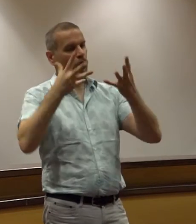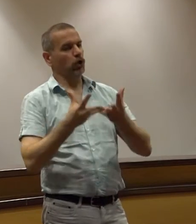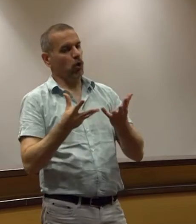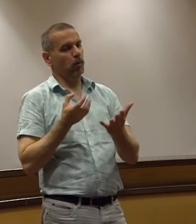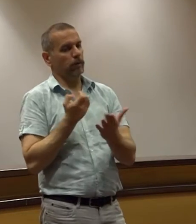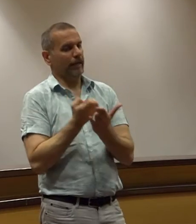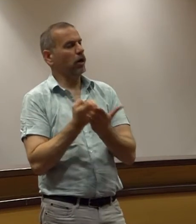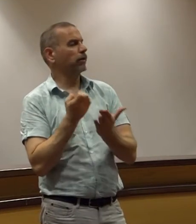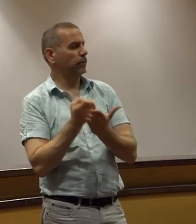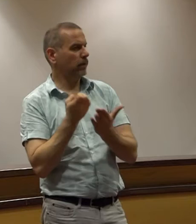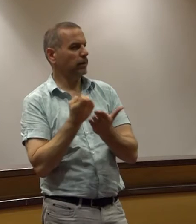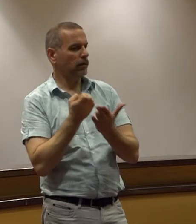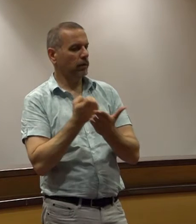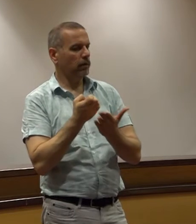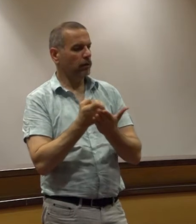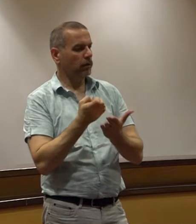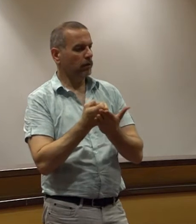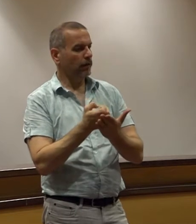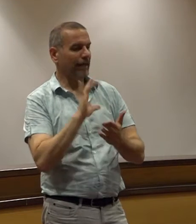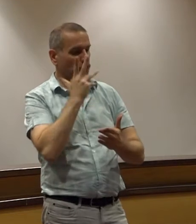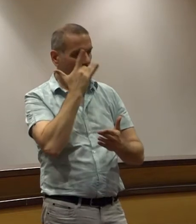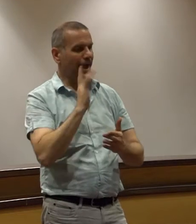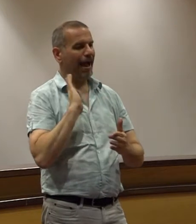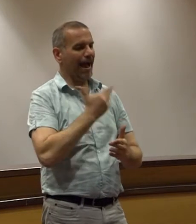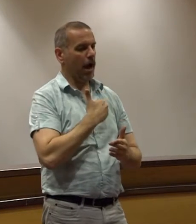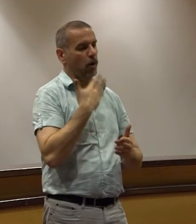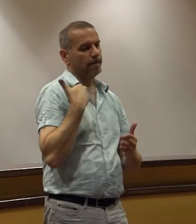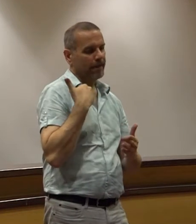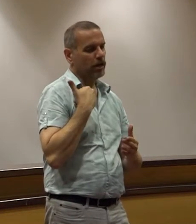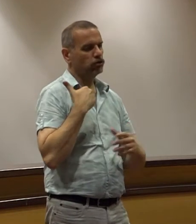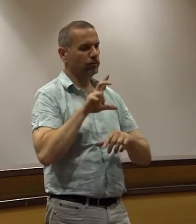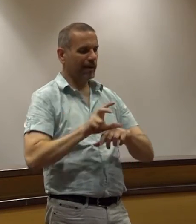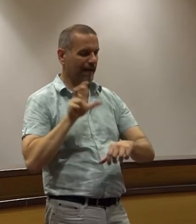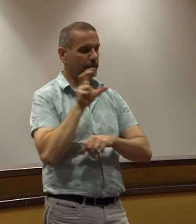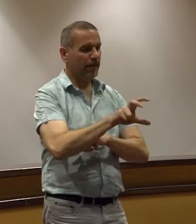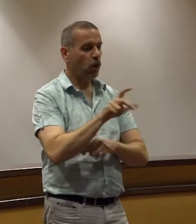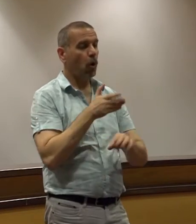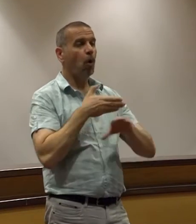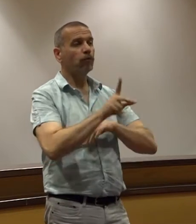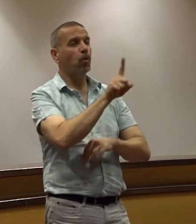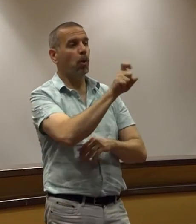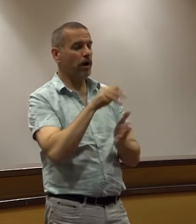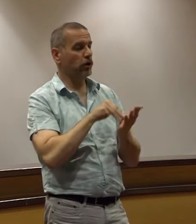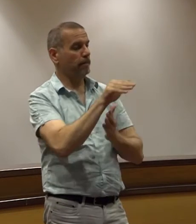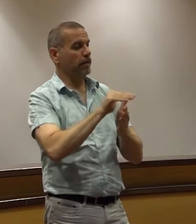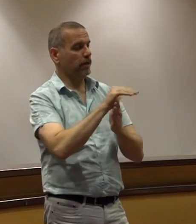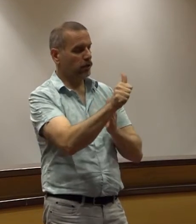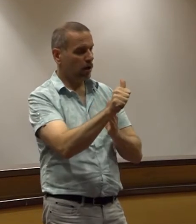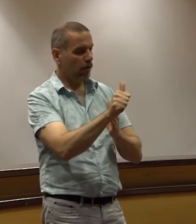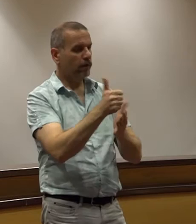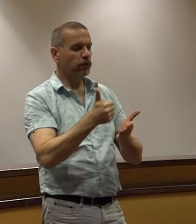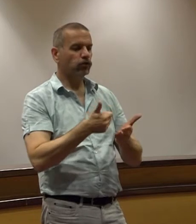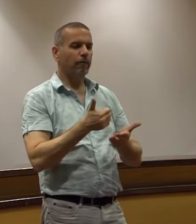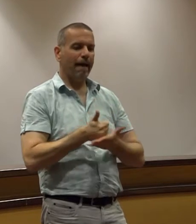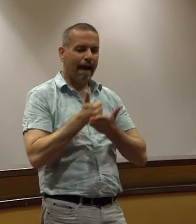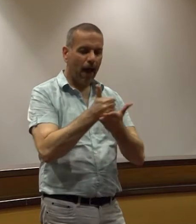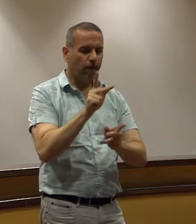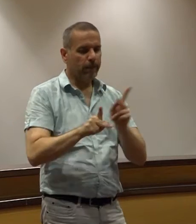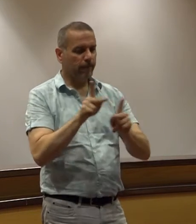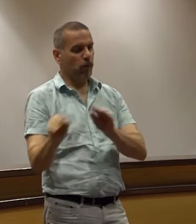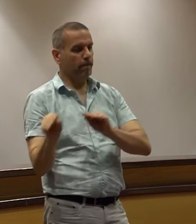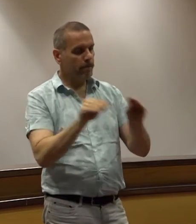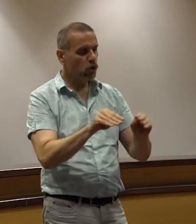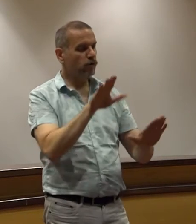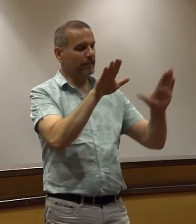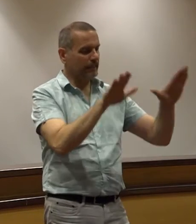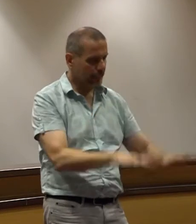So that's why our ministry invests over $100 million in settlement and integration services,